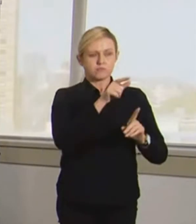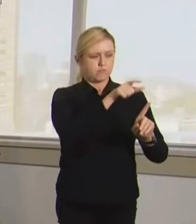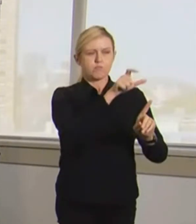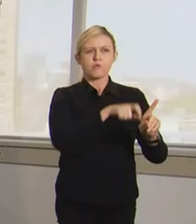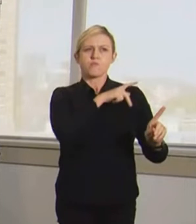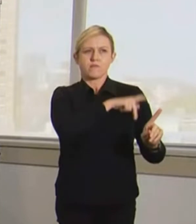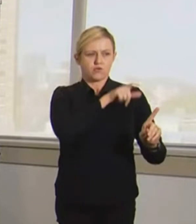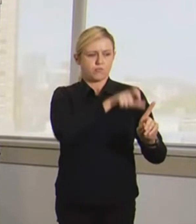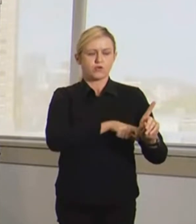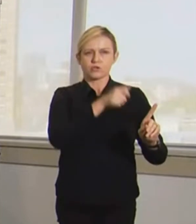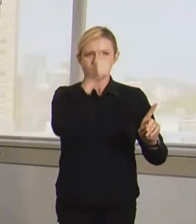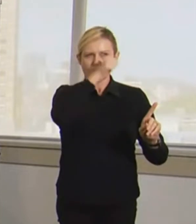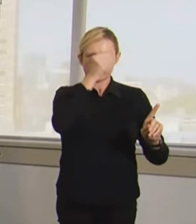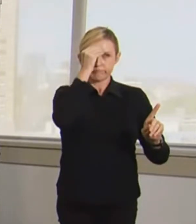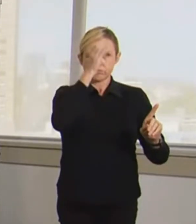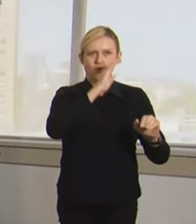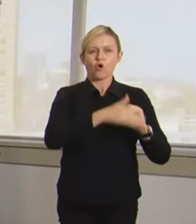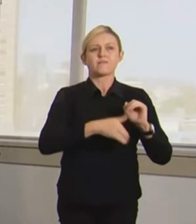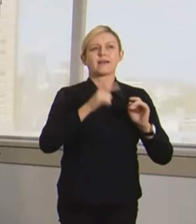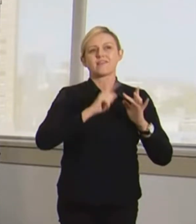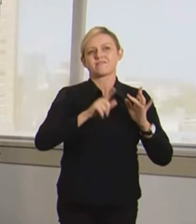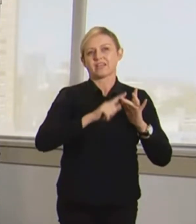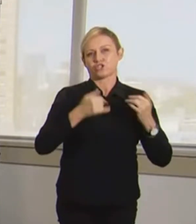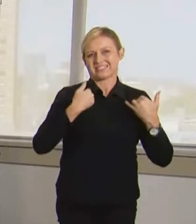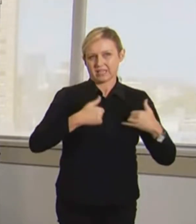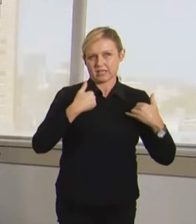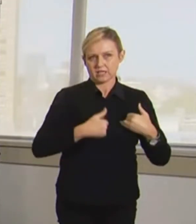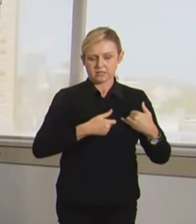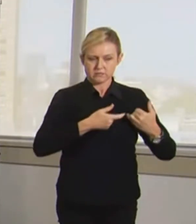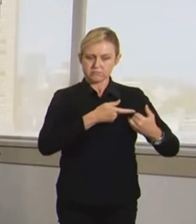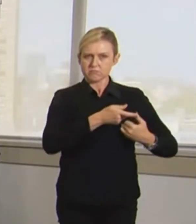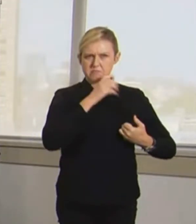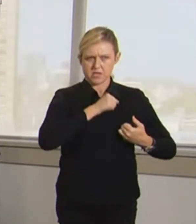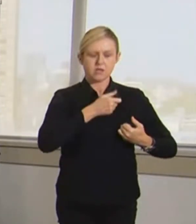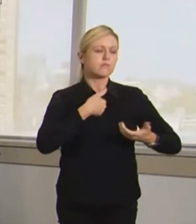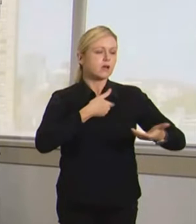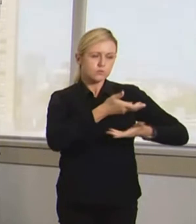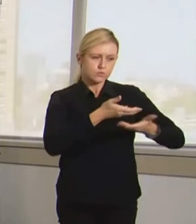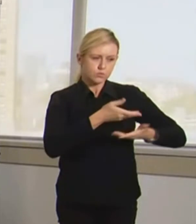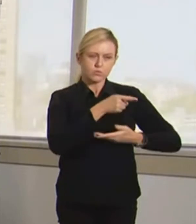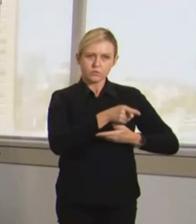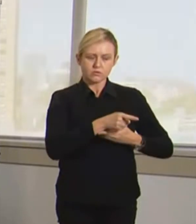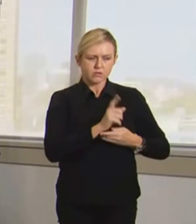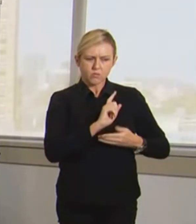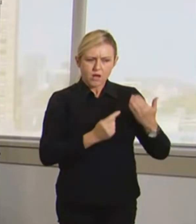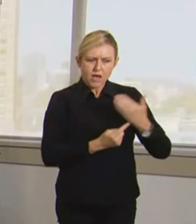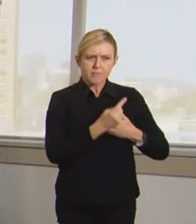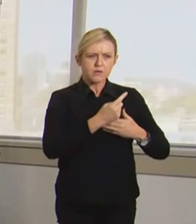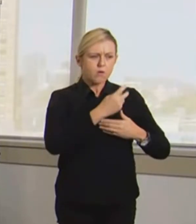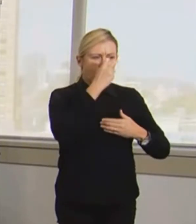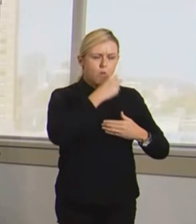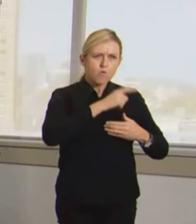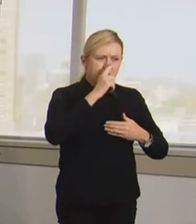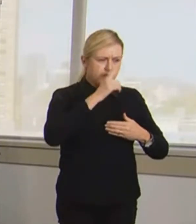specialist, I did talk to him about the challenges of when you have an aged care facility